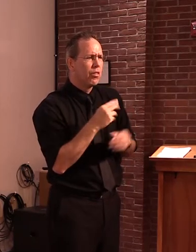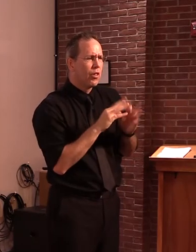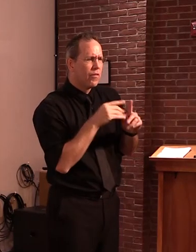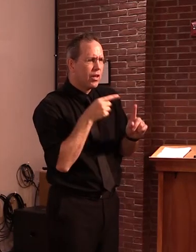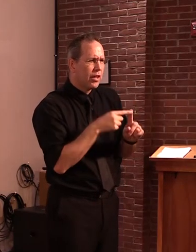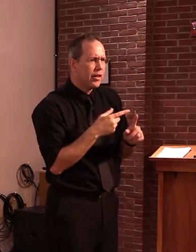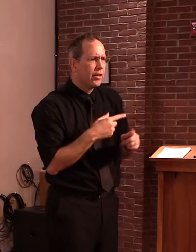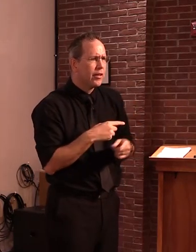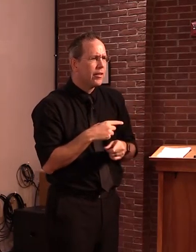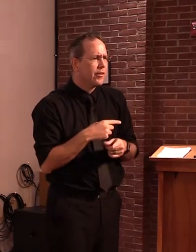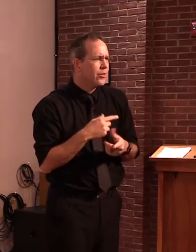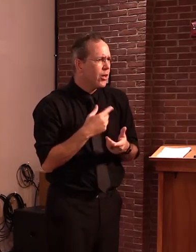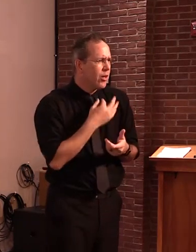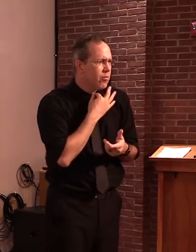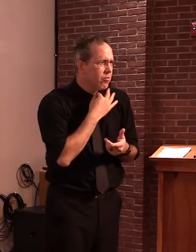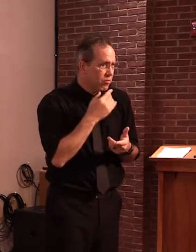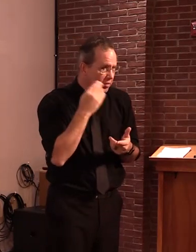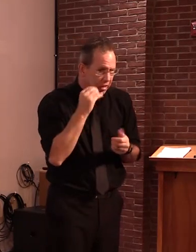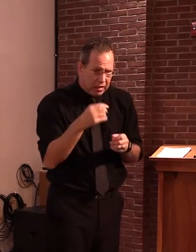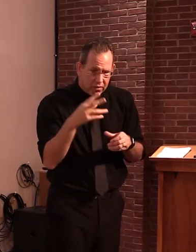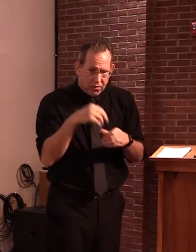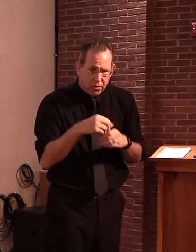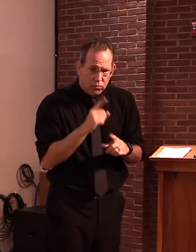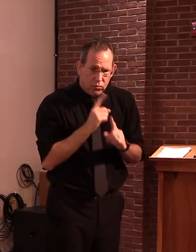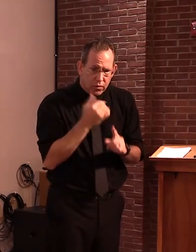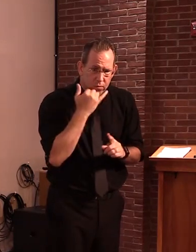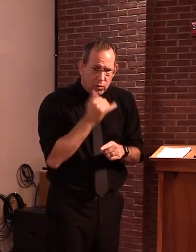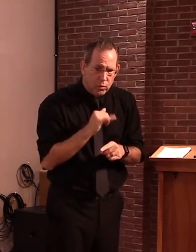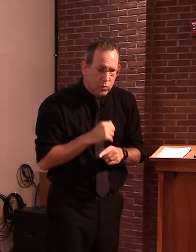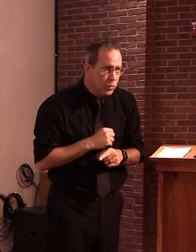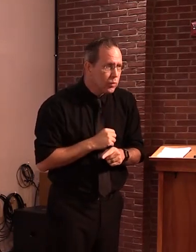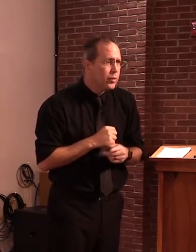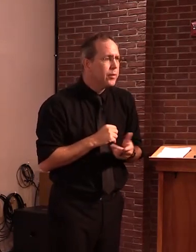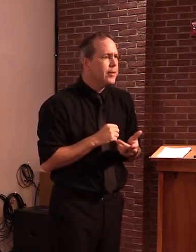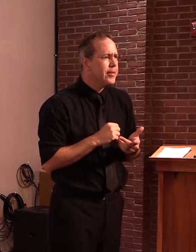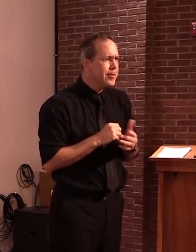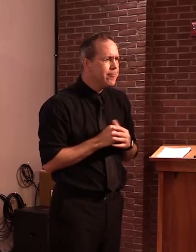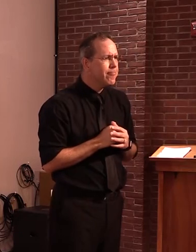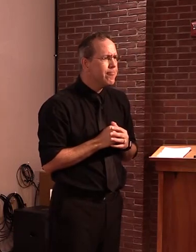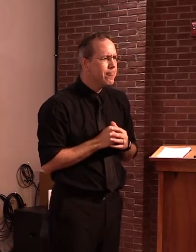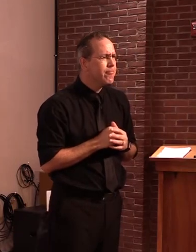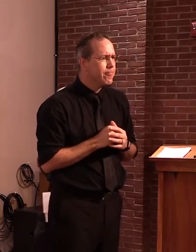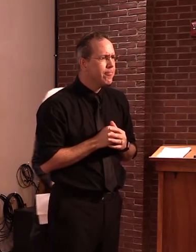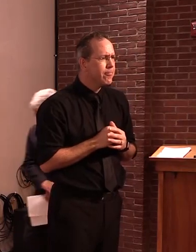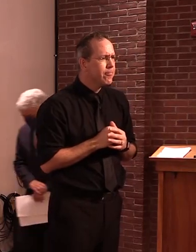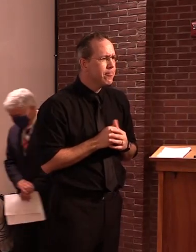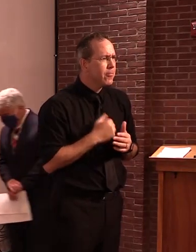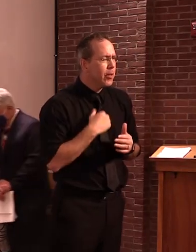sure whether you'd be on this week after reading some of the headlines, so but good to have you back.